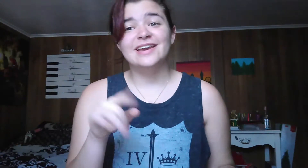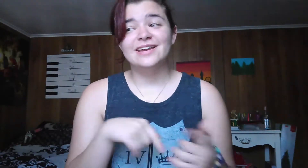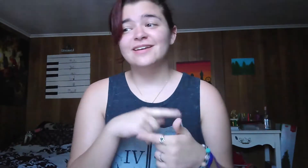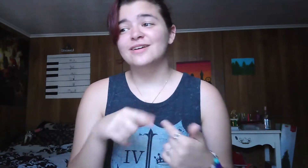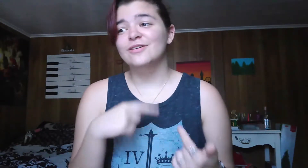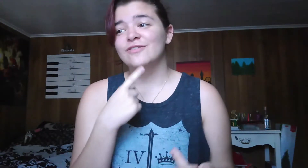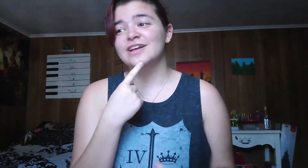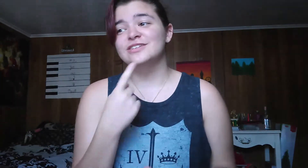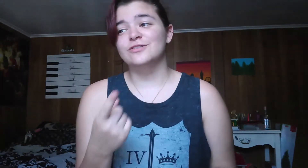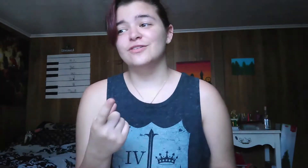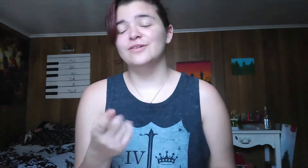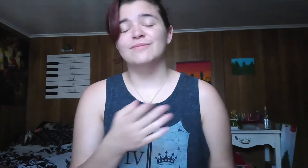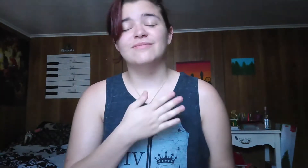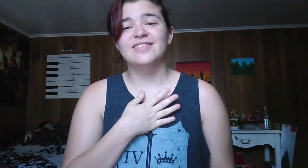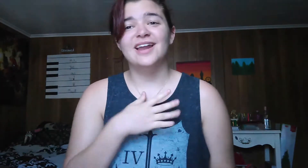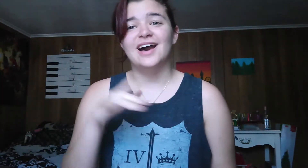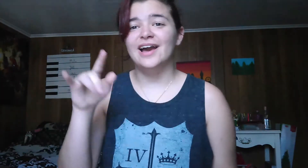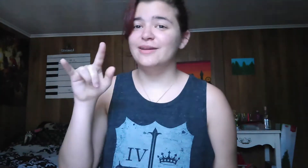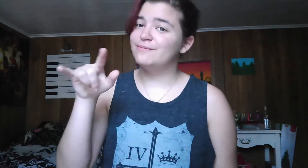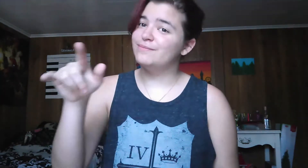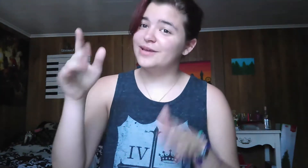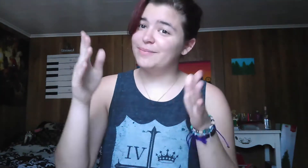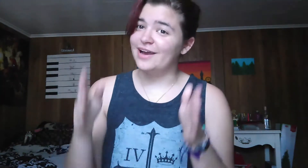8 when I told them that I'd be a pilot.